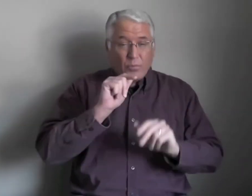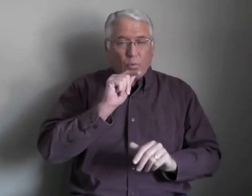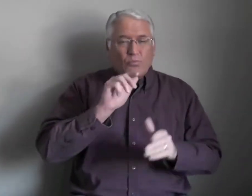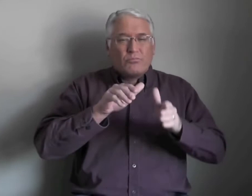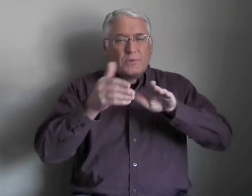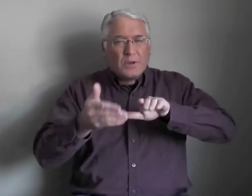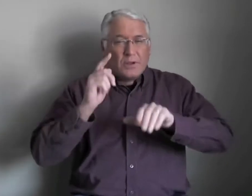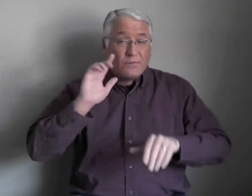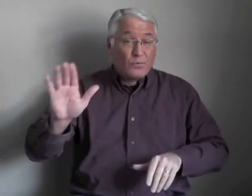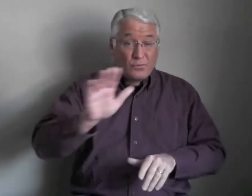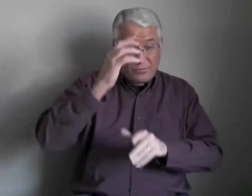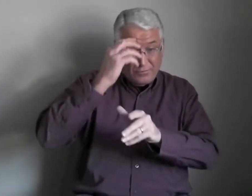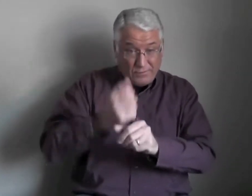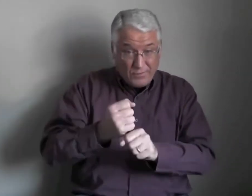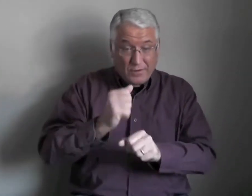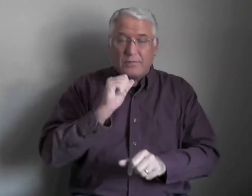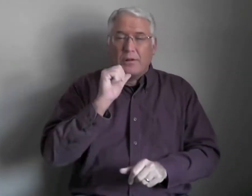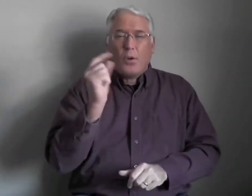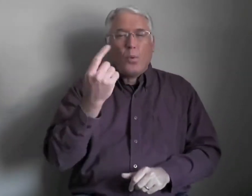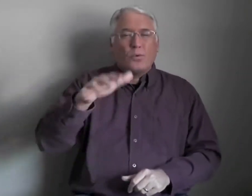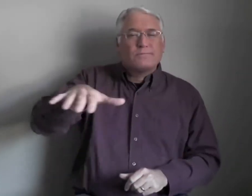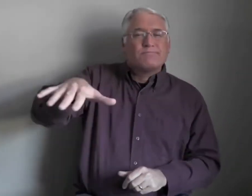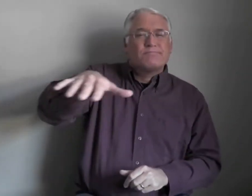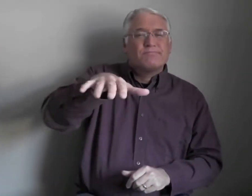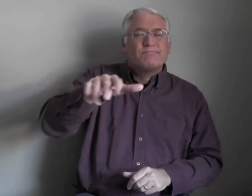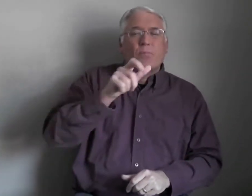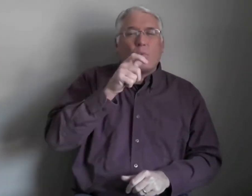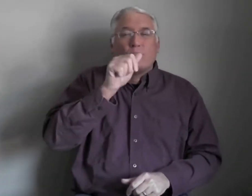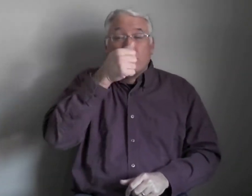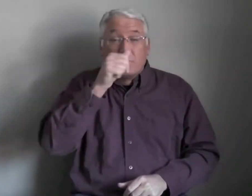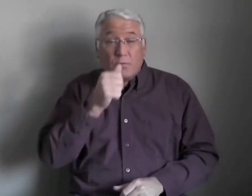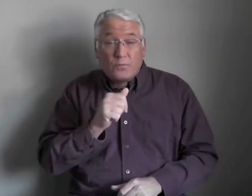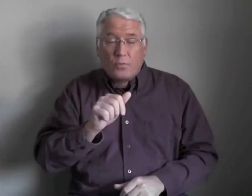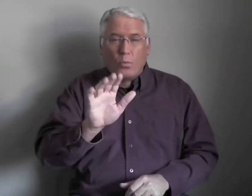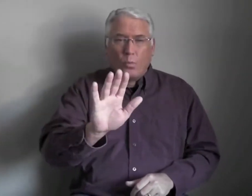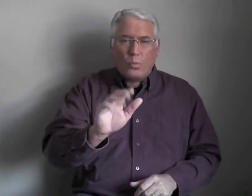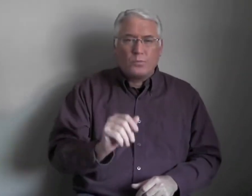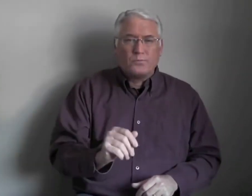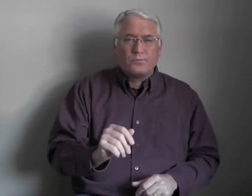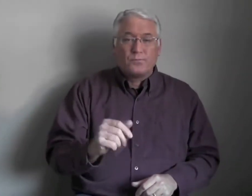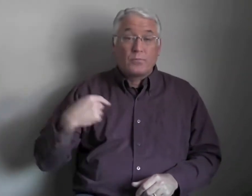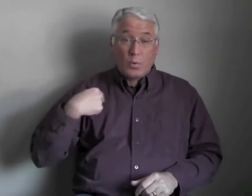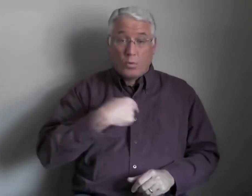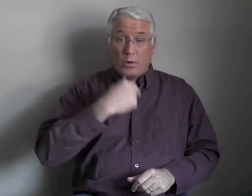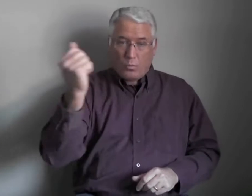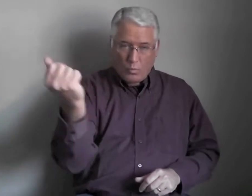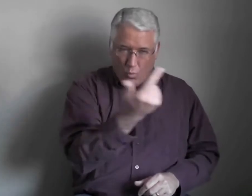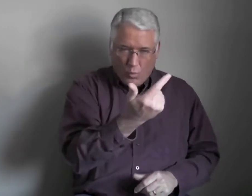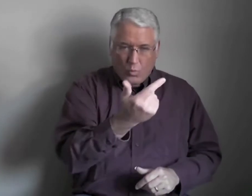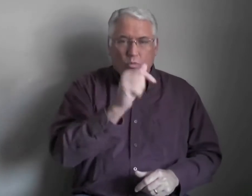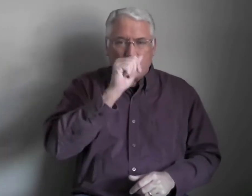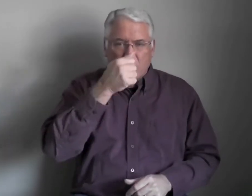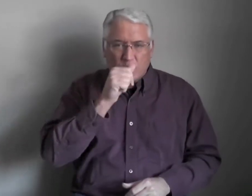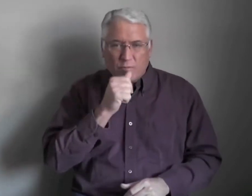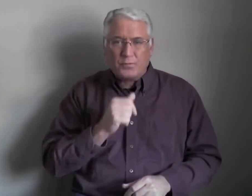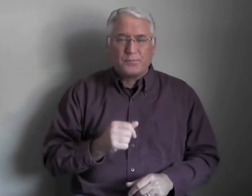People who have died for their faith, they are not the only people who suffer. No, we all